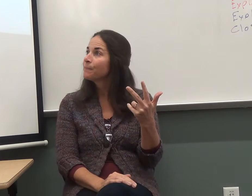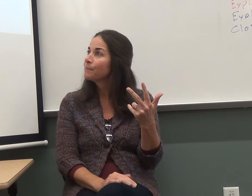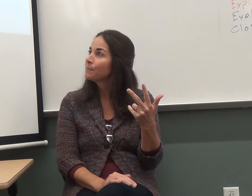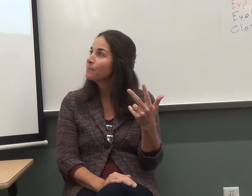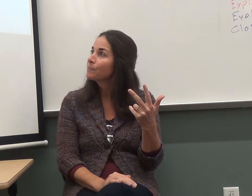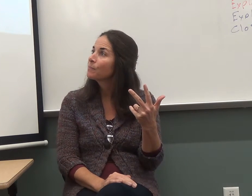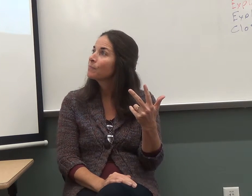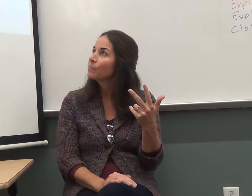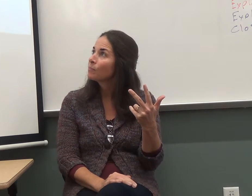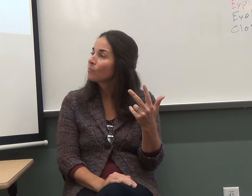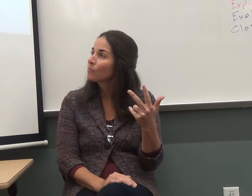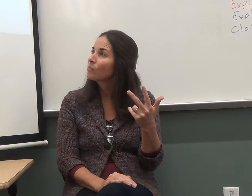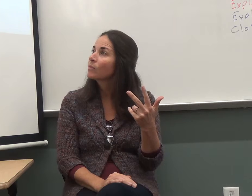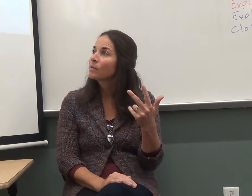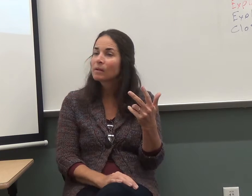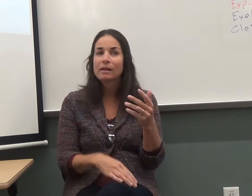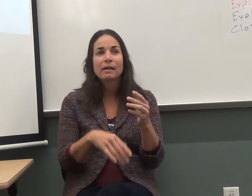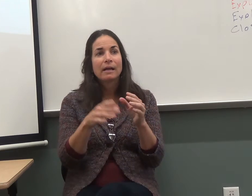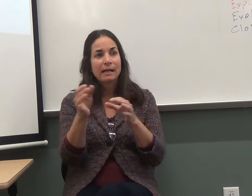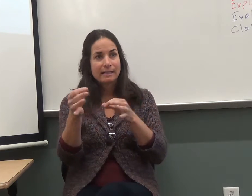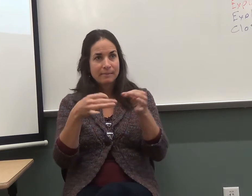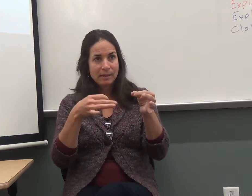then you're going to write the explanation.